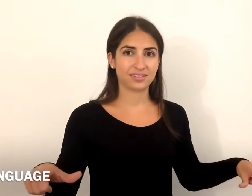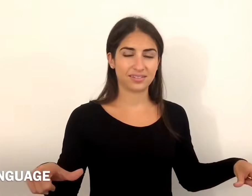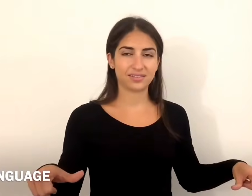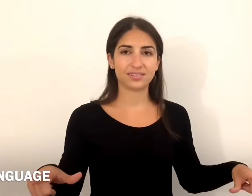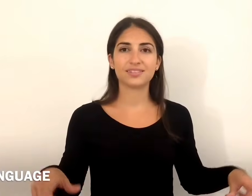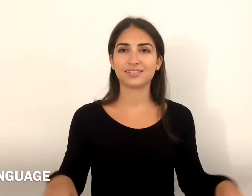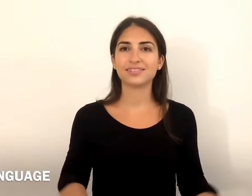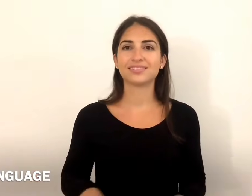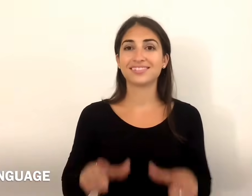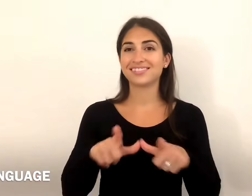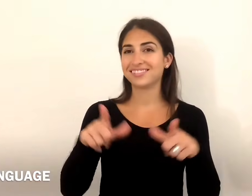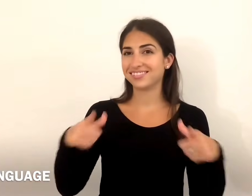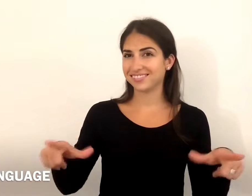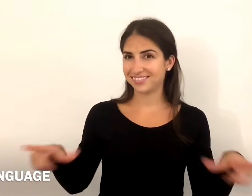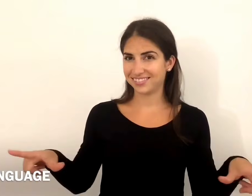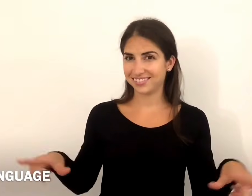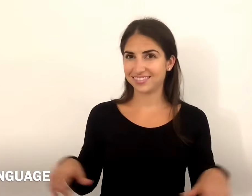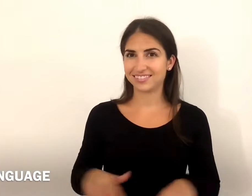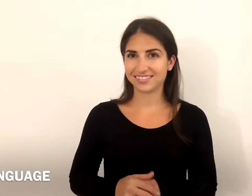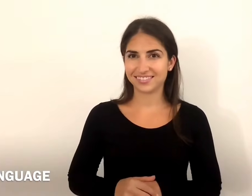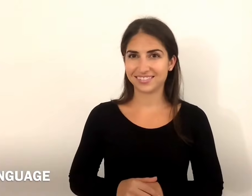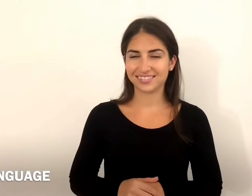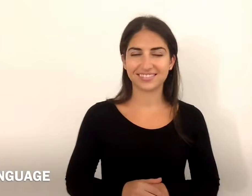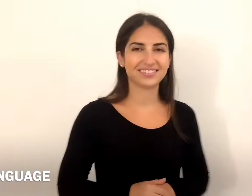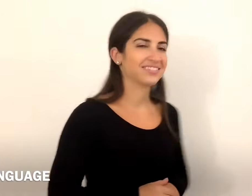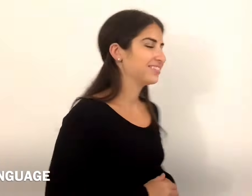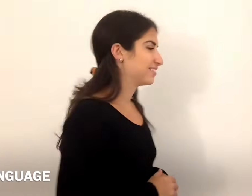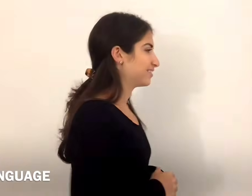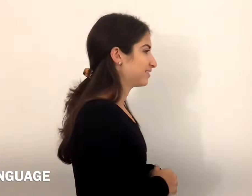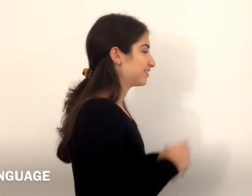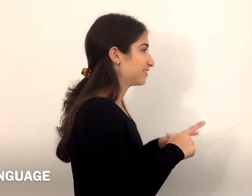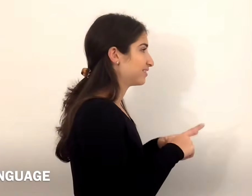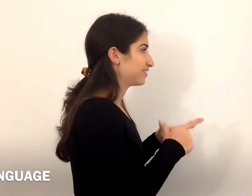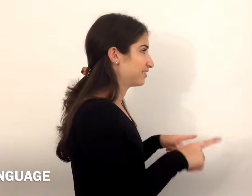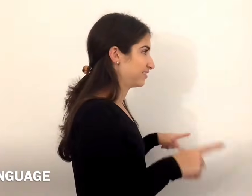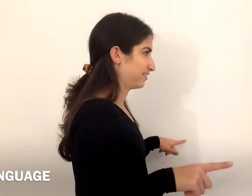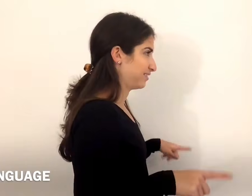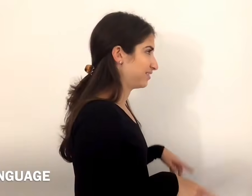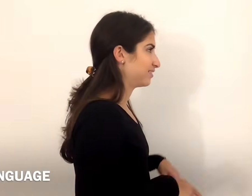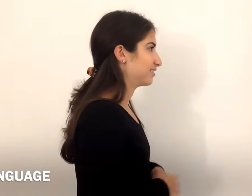Historically, it's been that L hand shape, language. More on that in a bit.